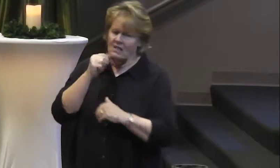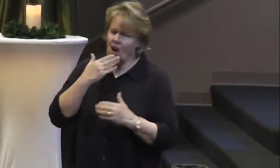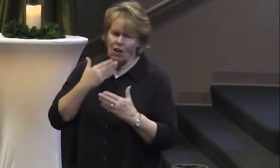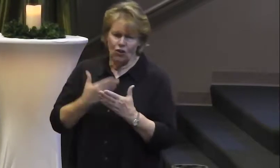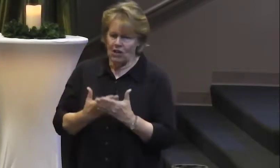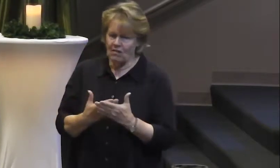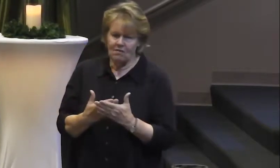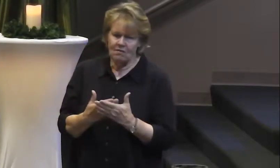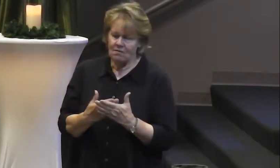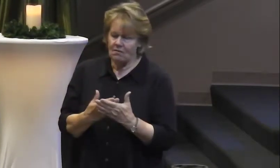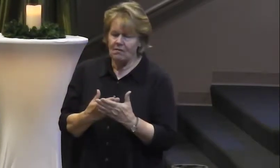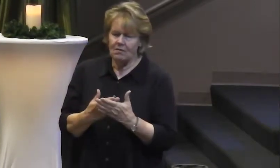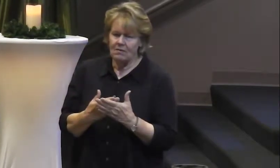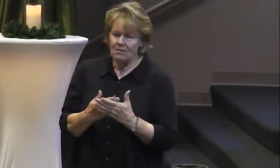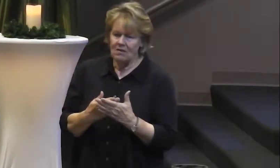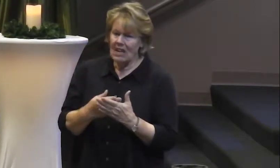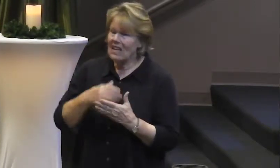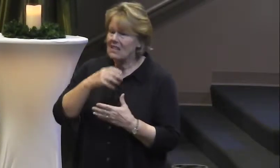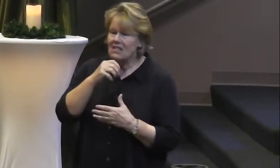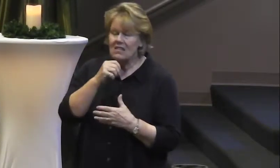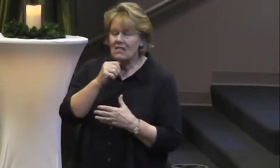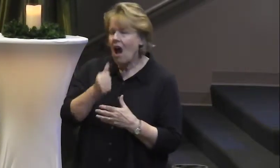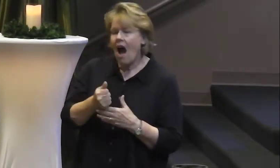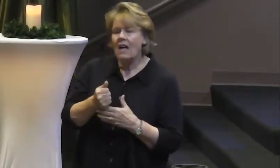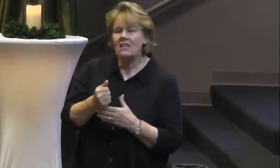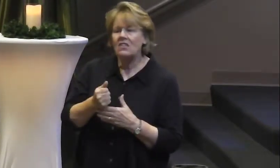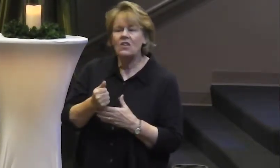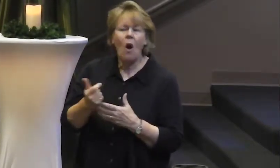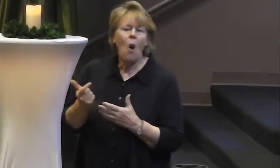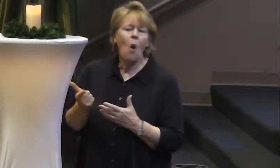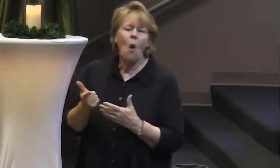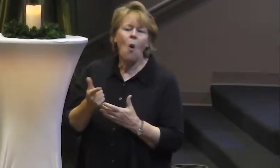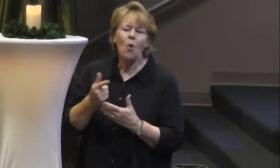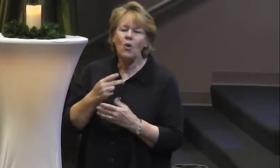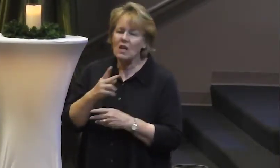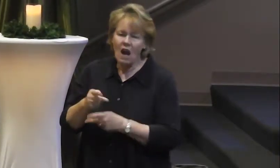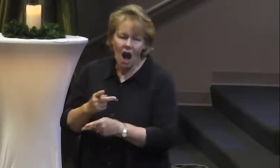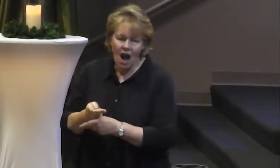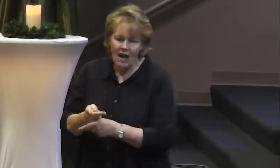They're not so gentle. And so, for example, the fires in California.